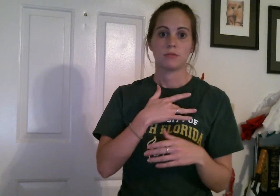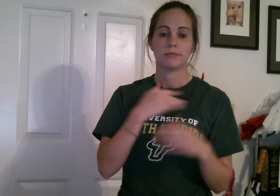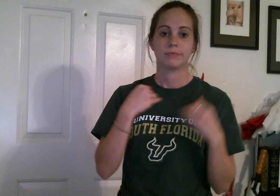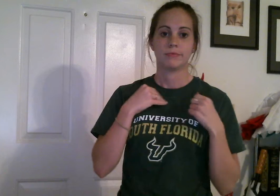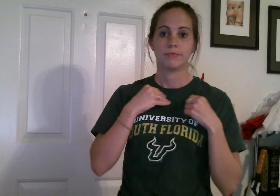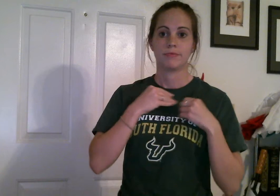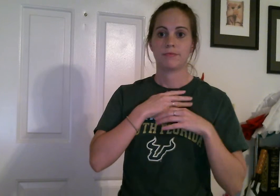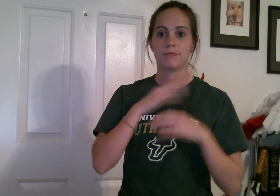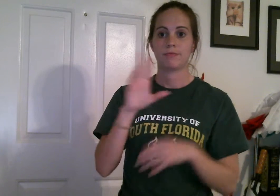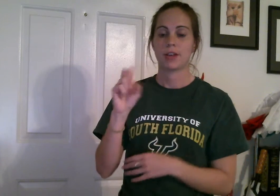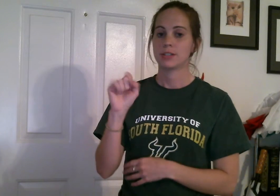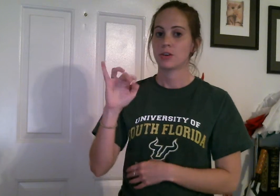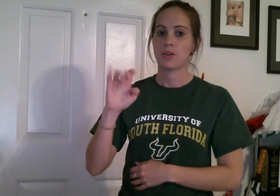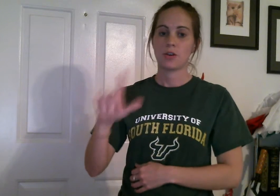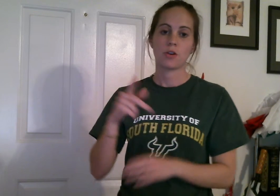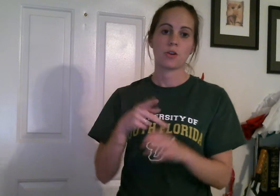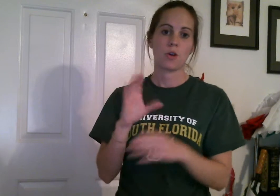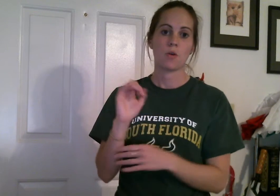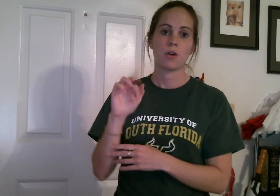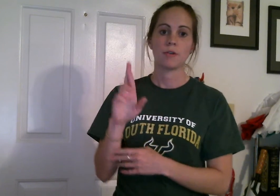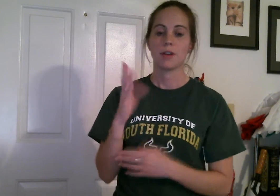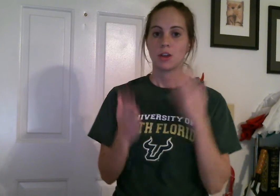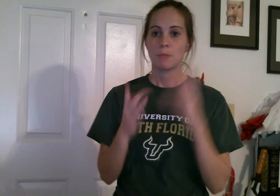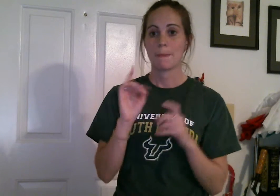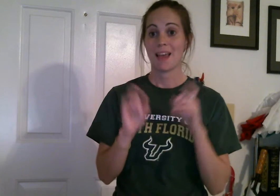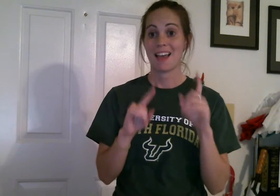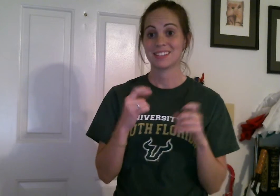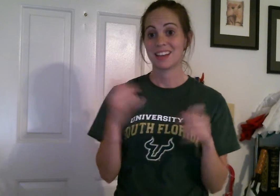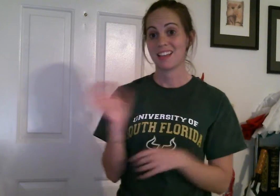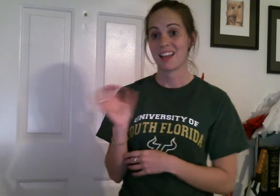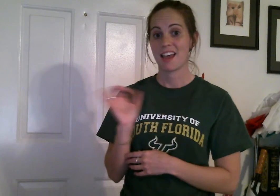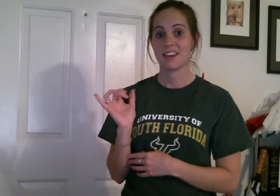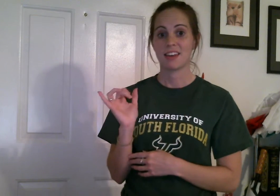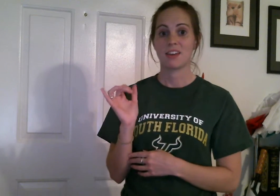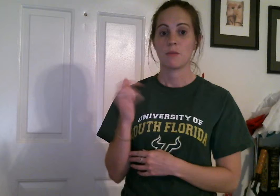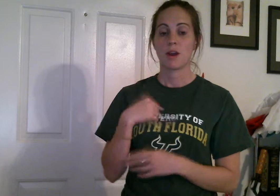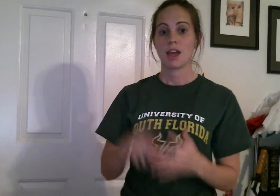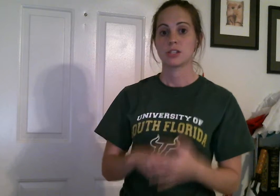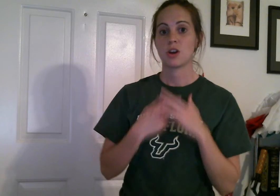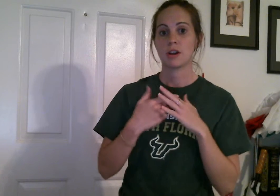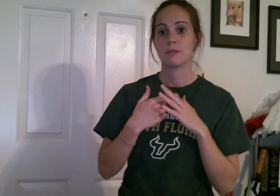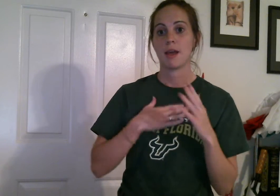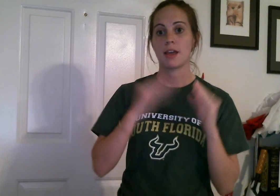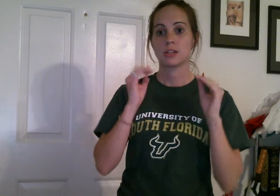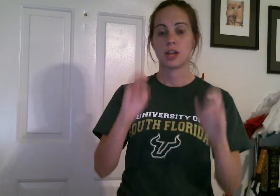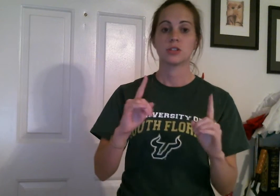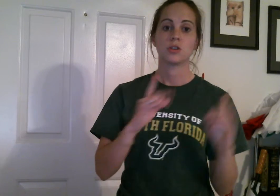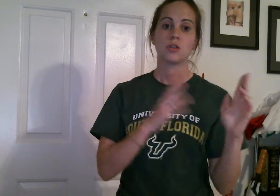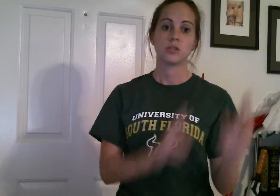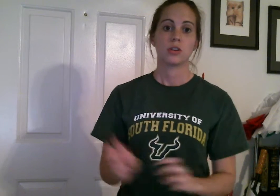So you may be asking, like I did when I first started my educational journey, which organization should